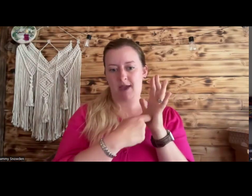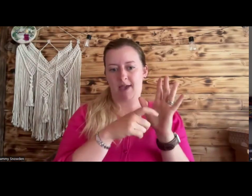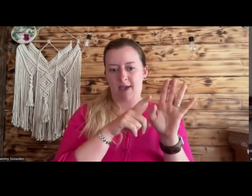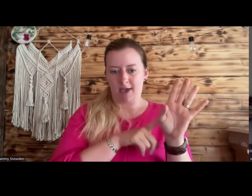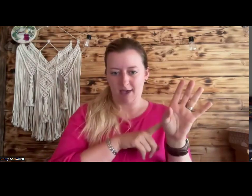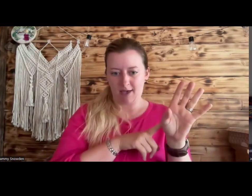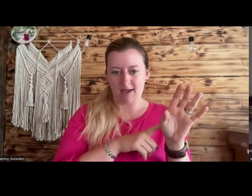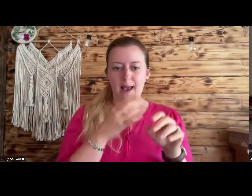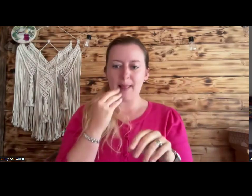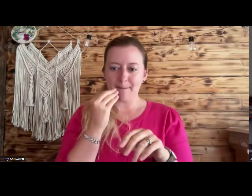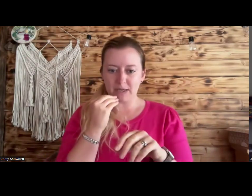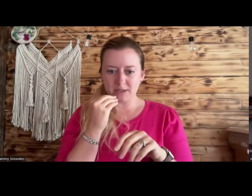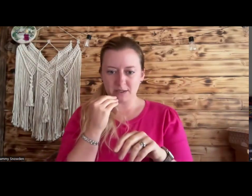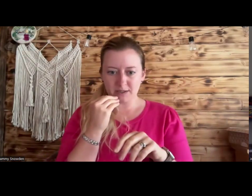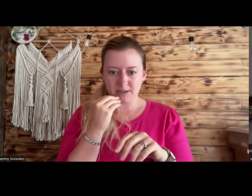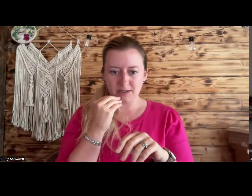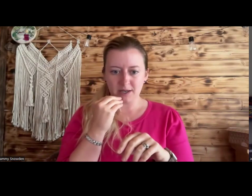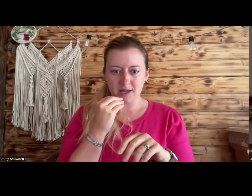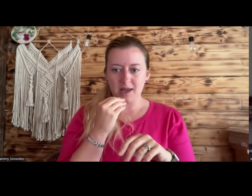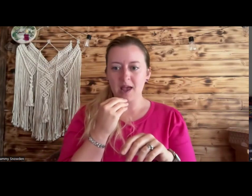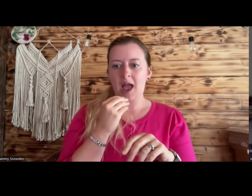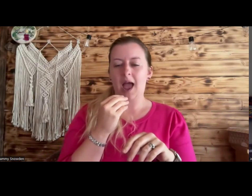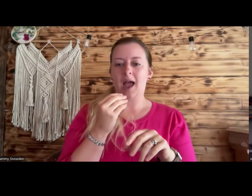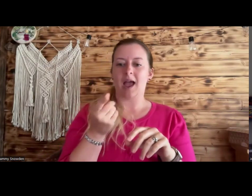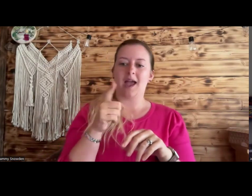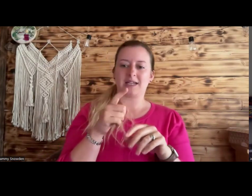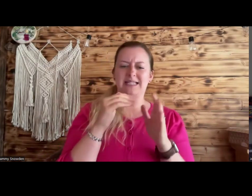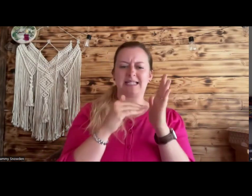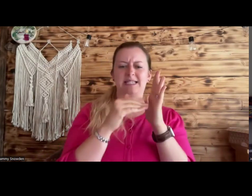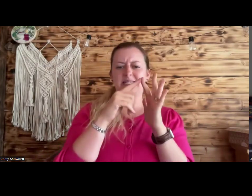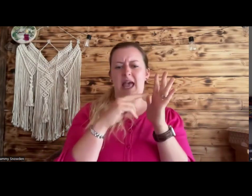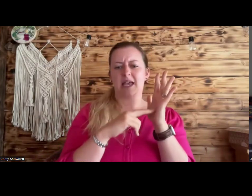topically, aromatically, and internally. And